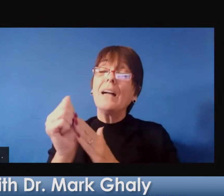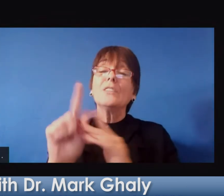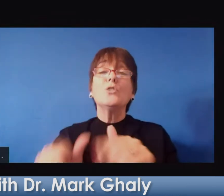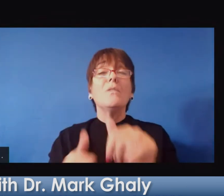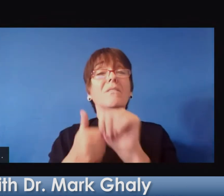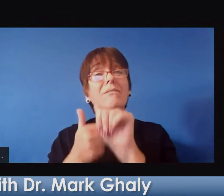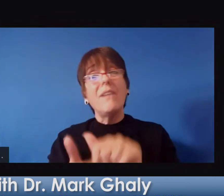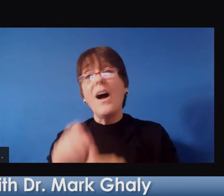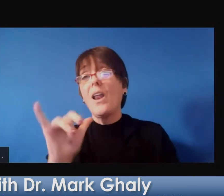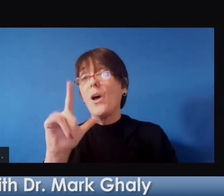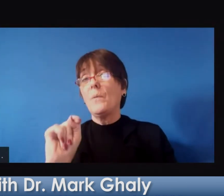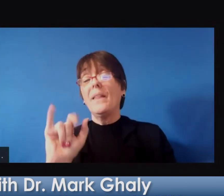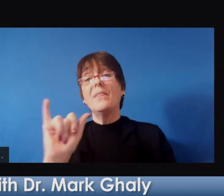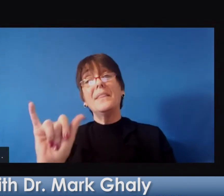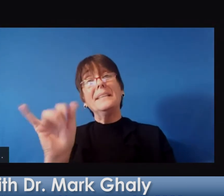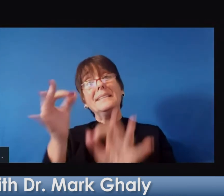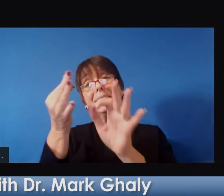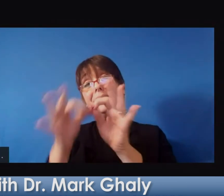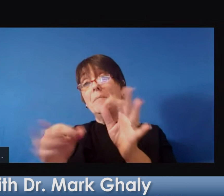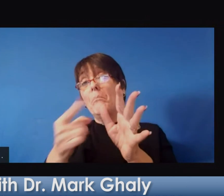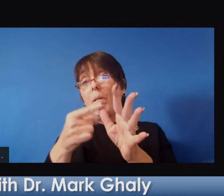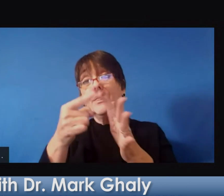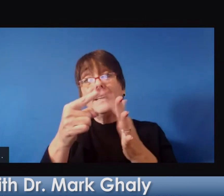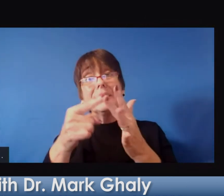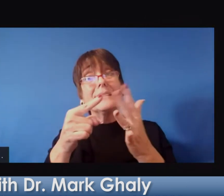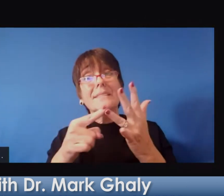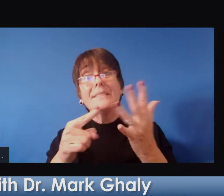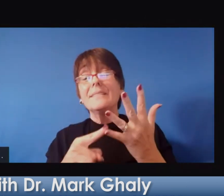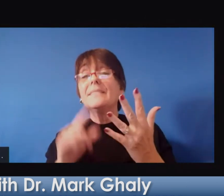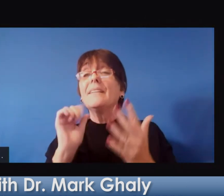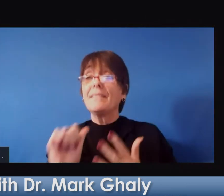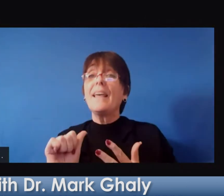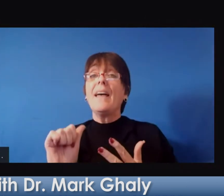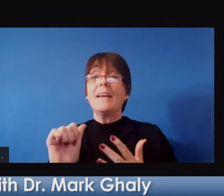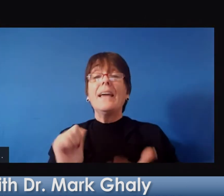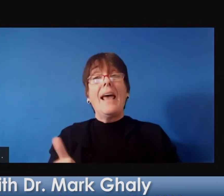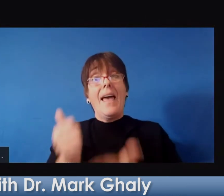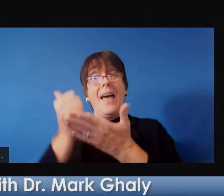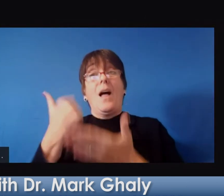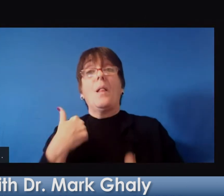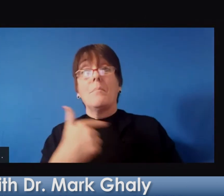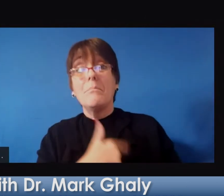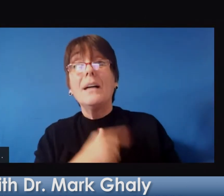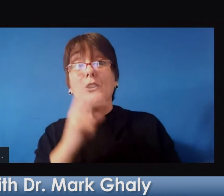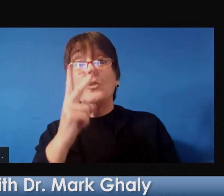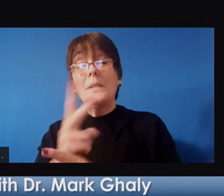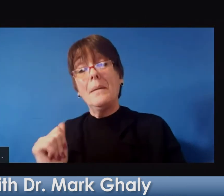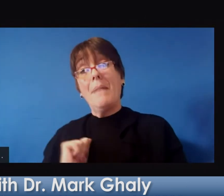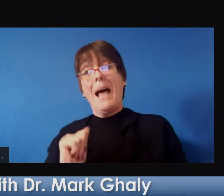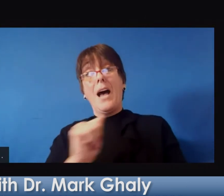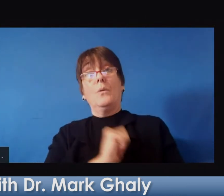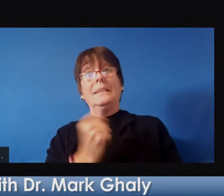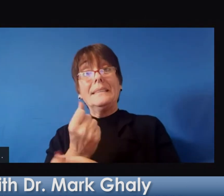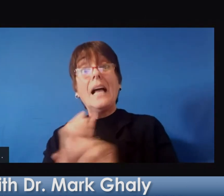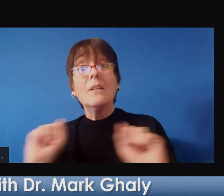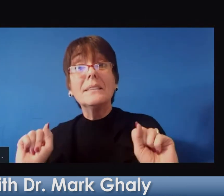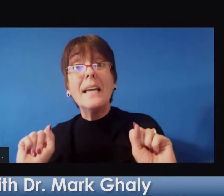follow these simple acts that can not just help us keep ourselves safe,